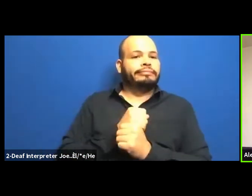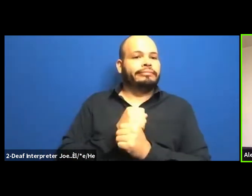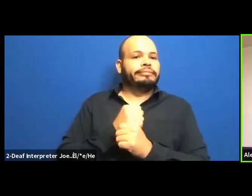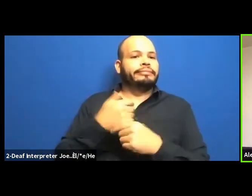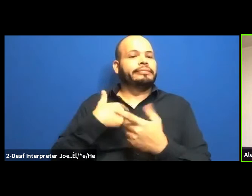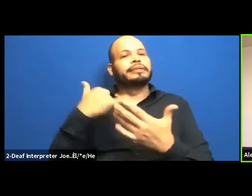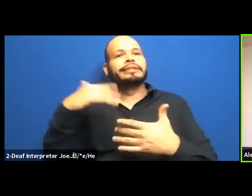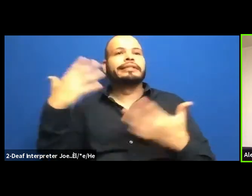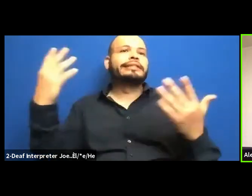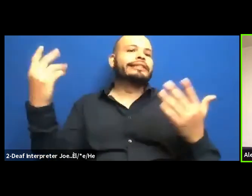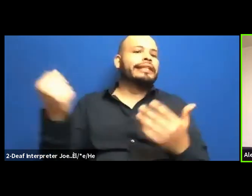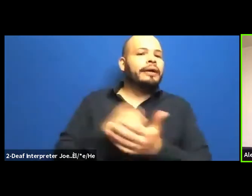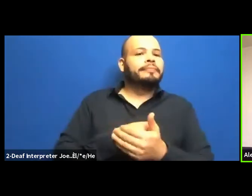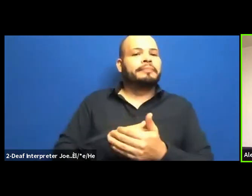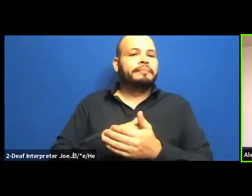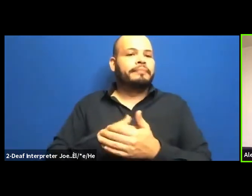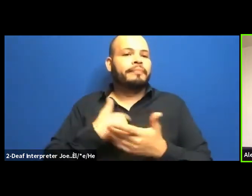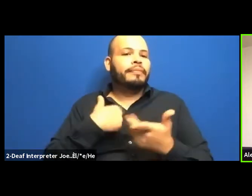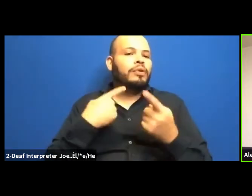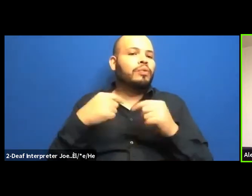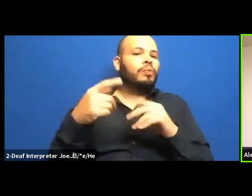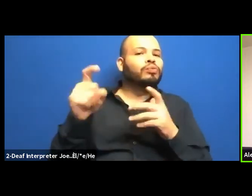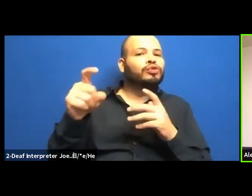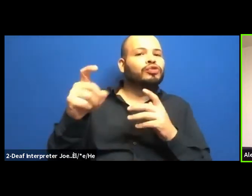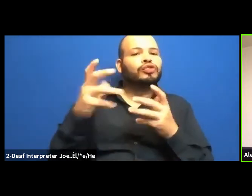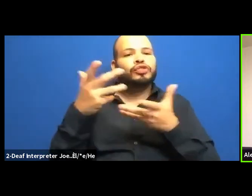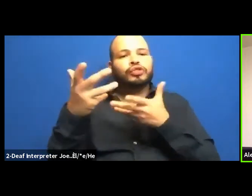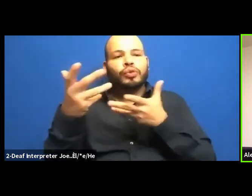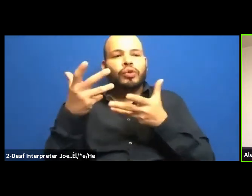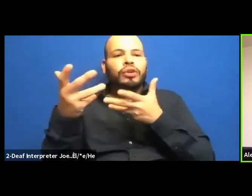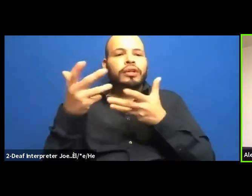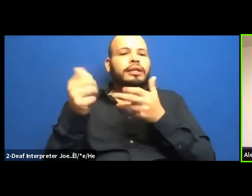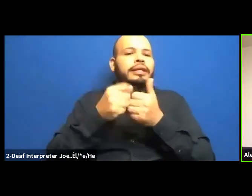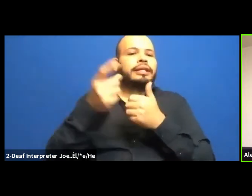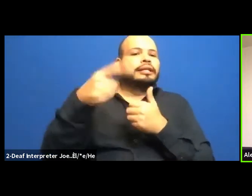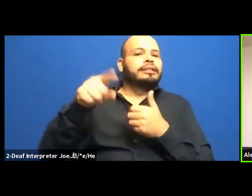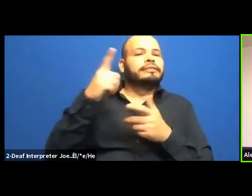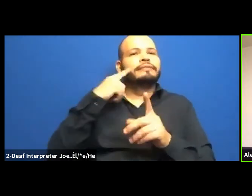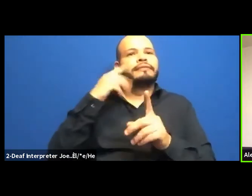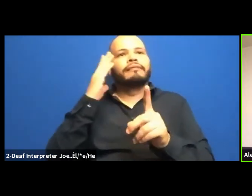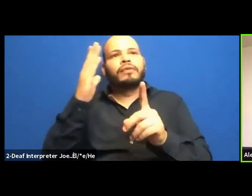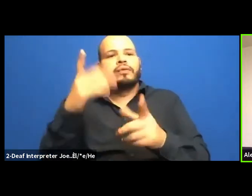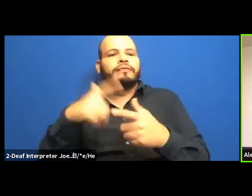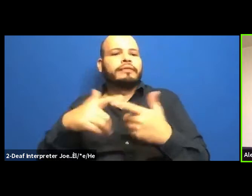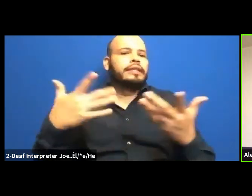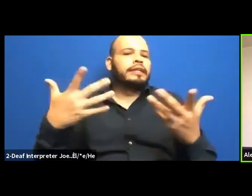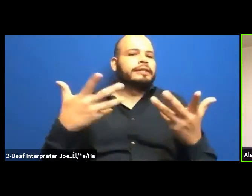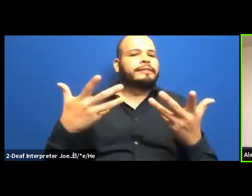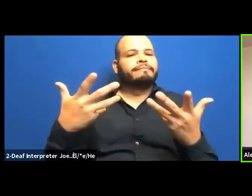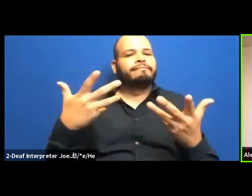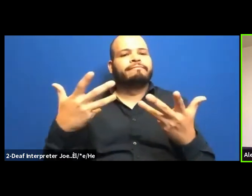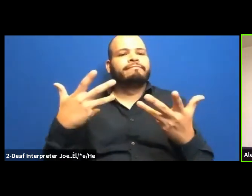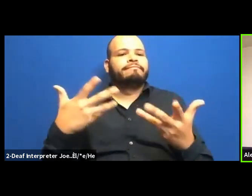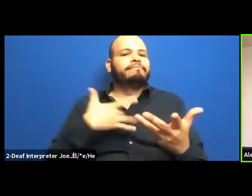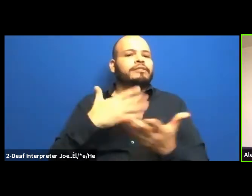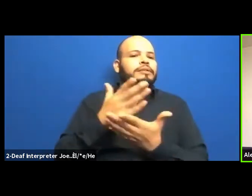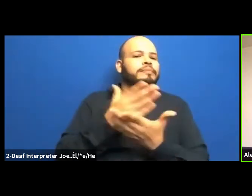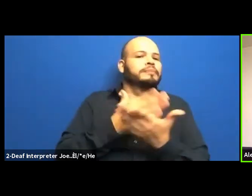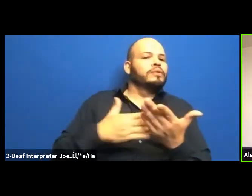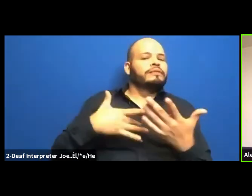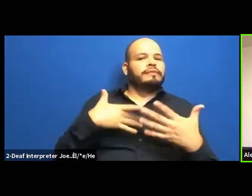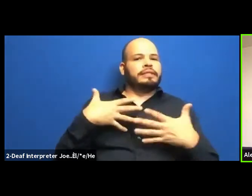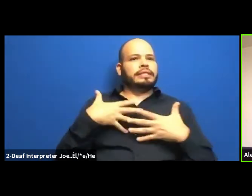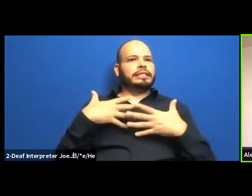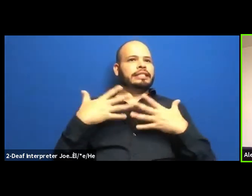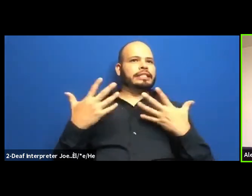also, there's a piece of fear with like, dang, what if they don't, they don't fuck with me? What if they don't, they don't rock